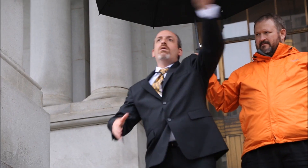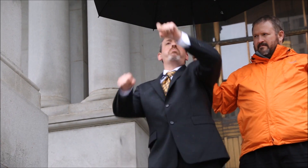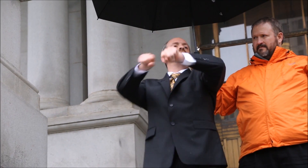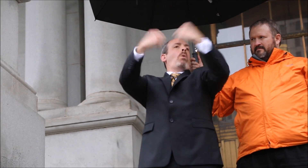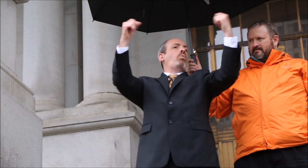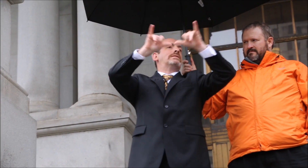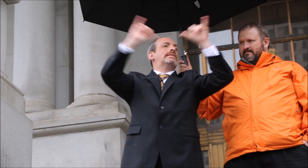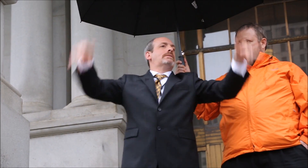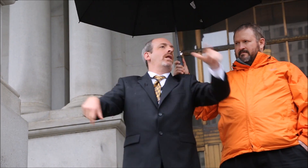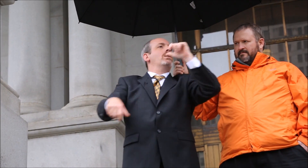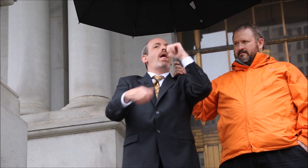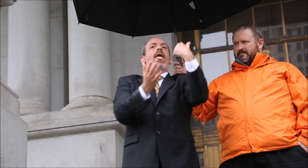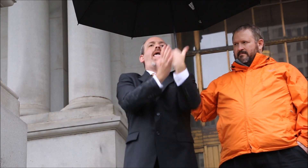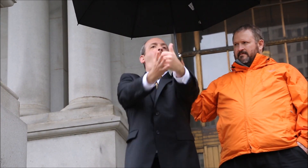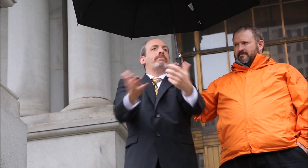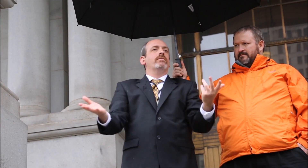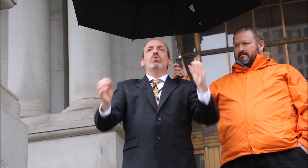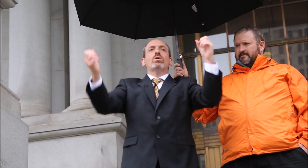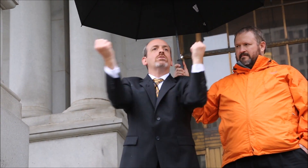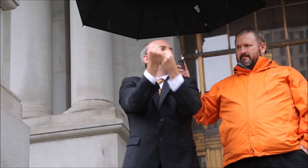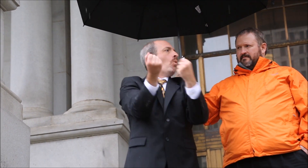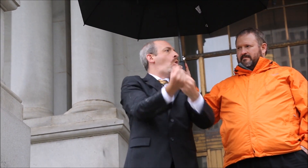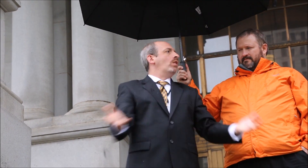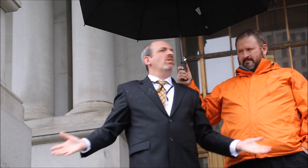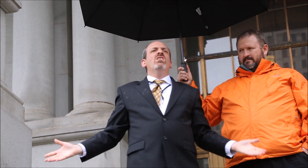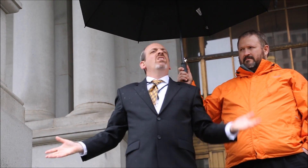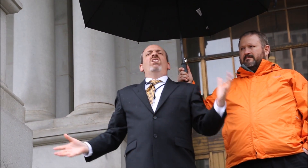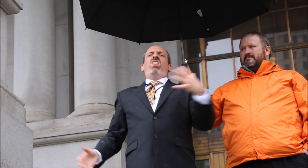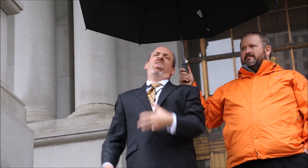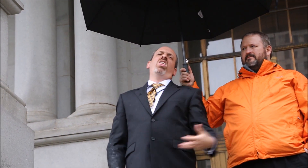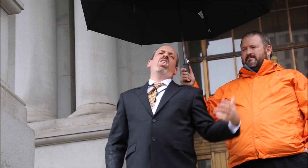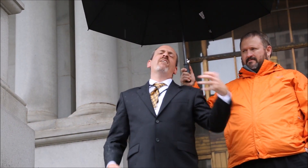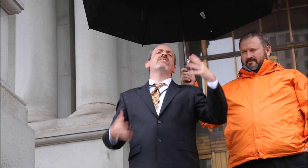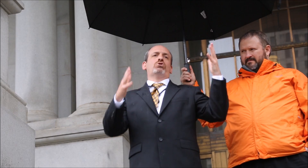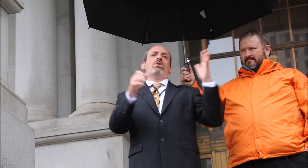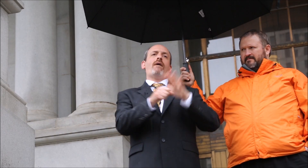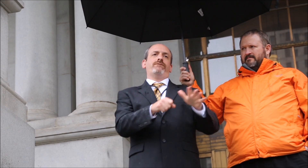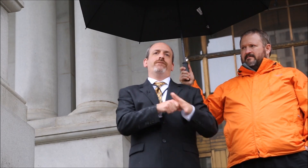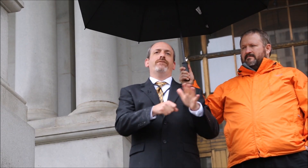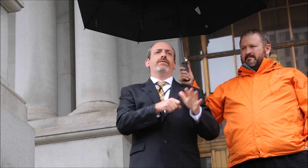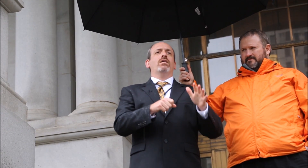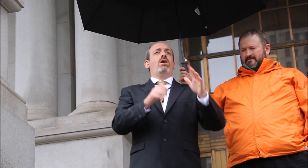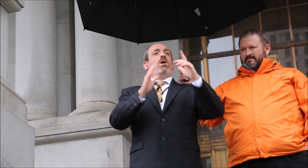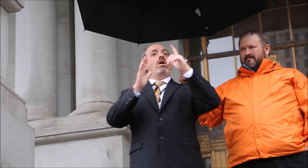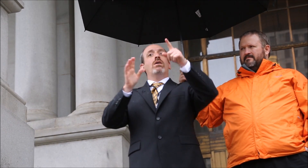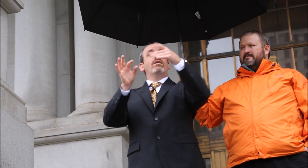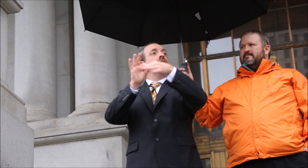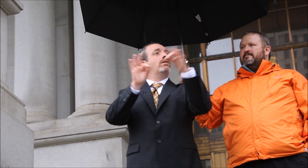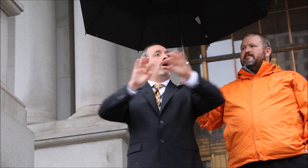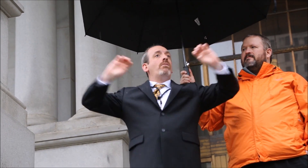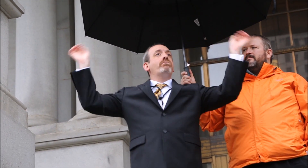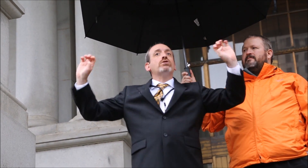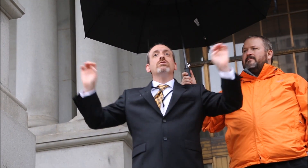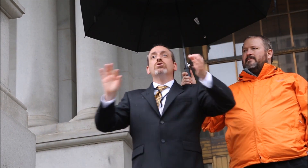Finishes school, tries to get a job, but they need to pass certain tests and do such. It's like, for example, what Tim was saying